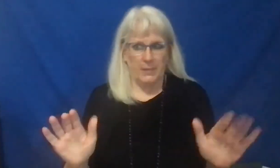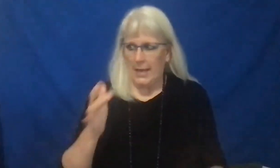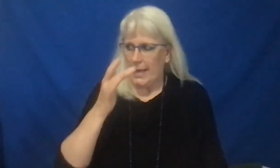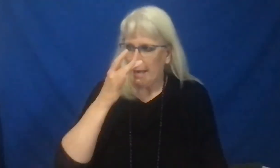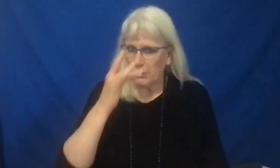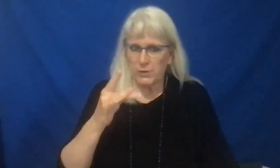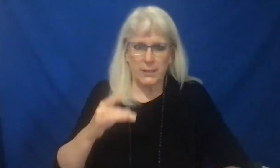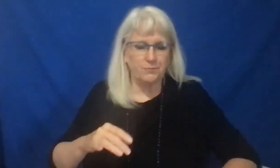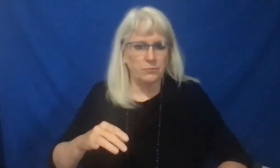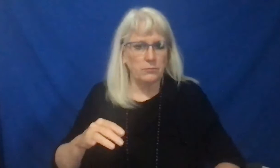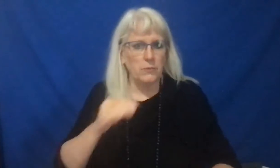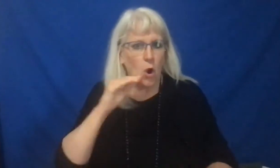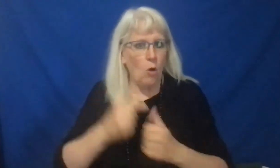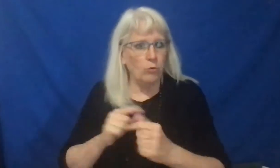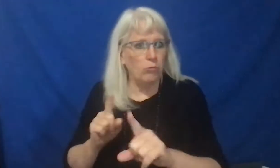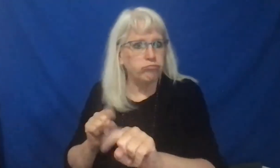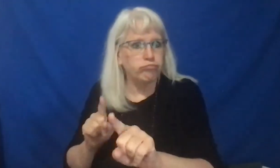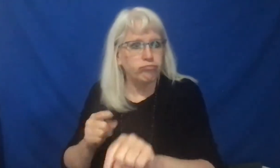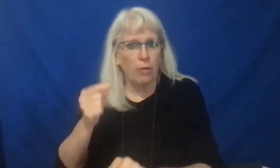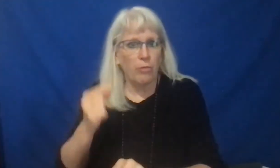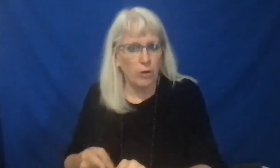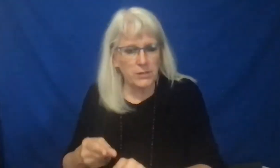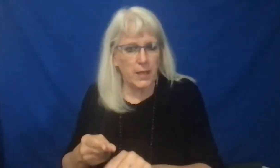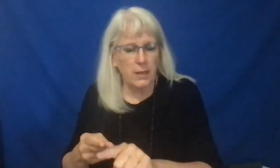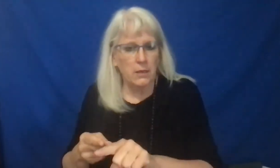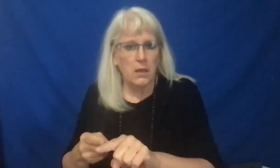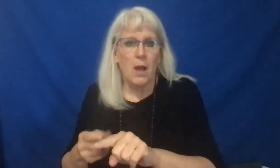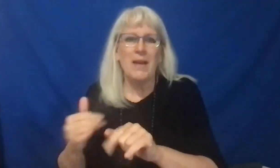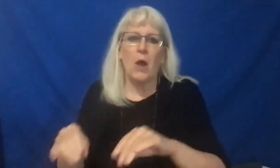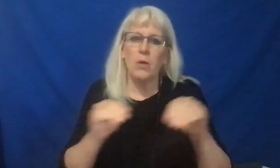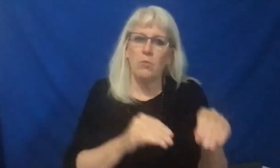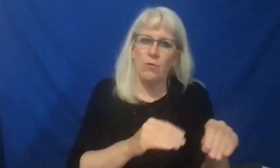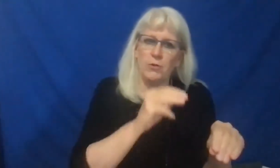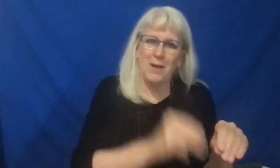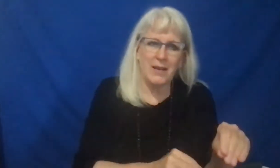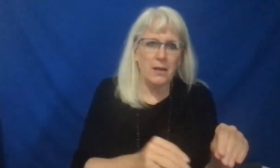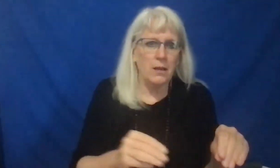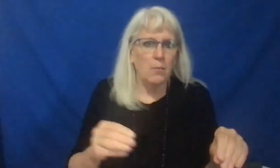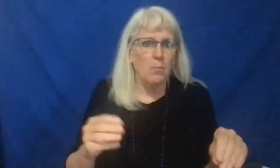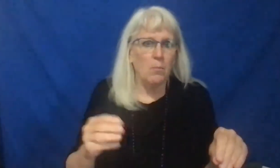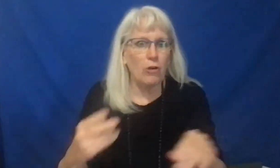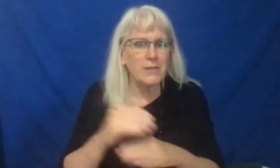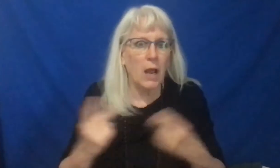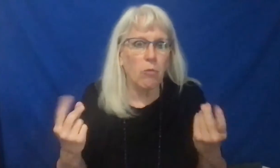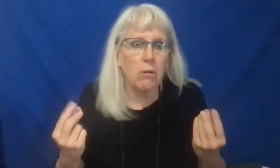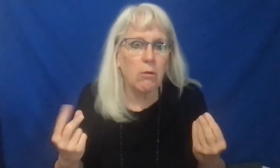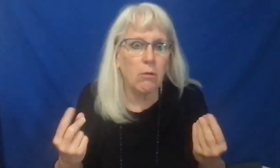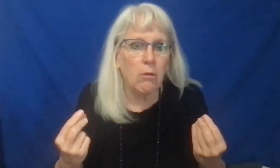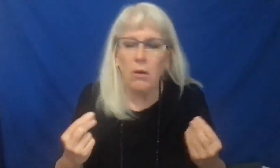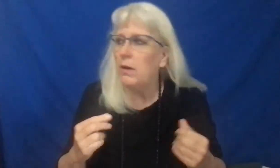these home group members didn't have a meeting to go to on Thursday nights. And so I was trying out some different meetings in the area. I was